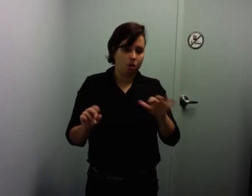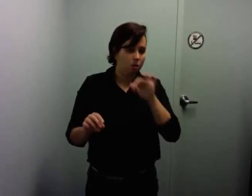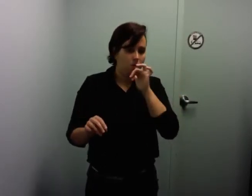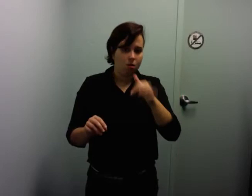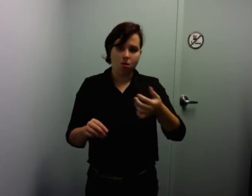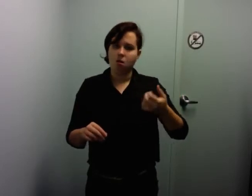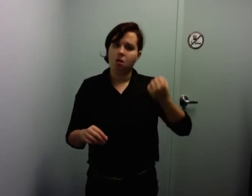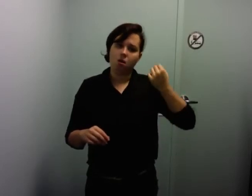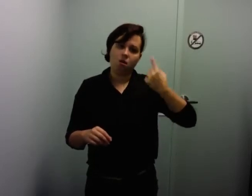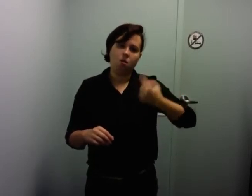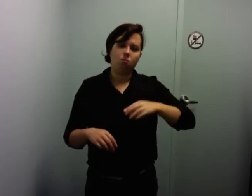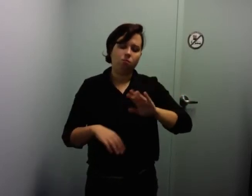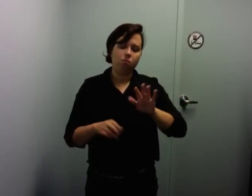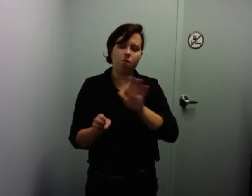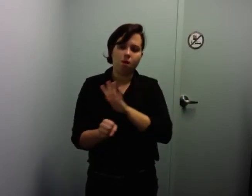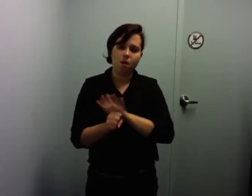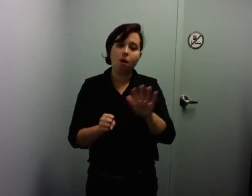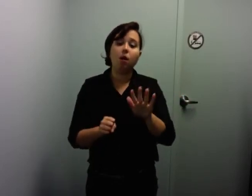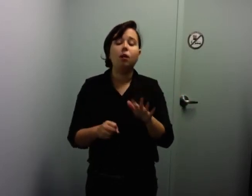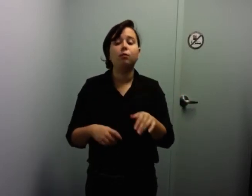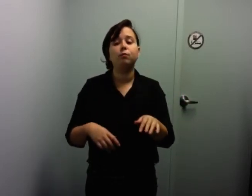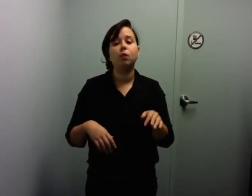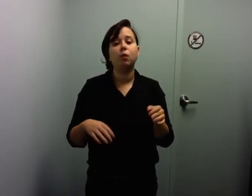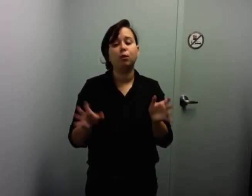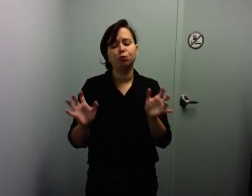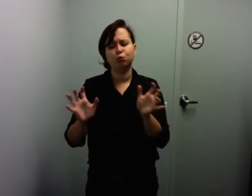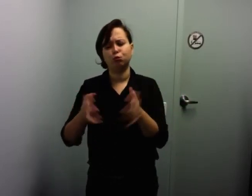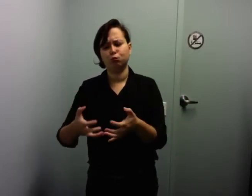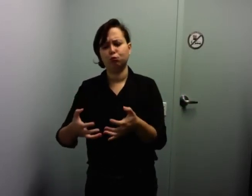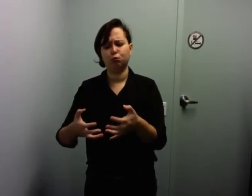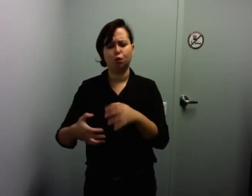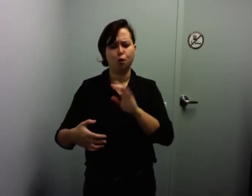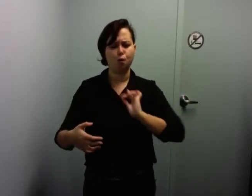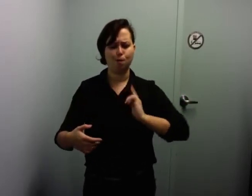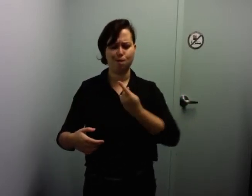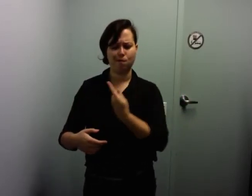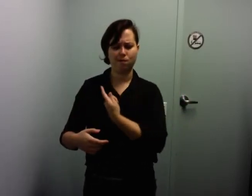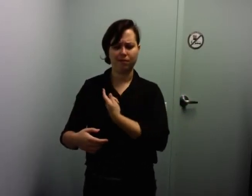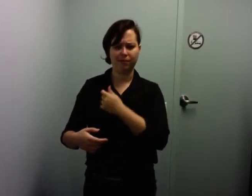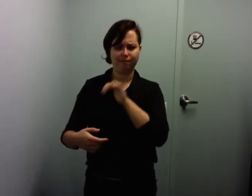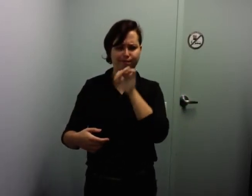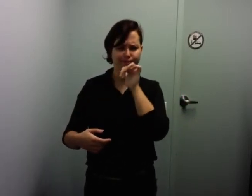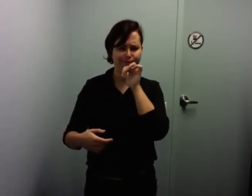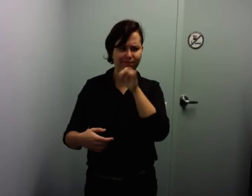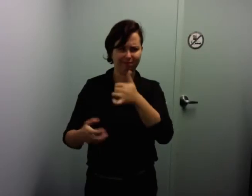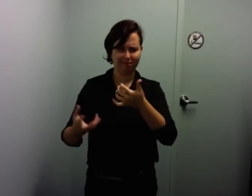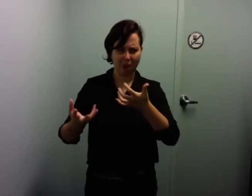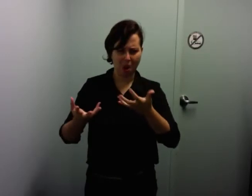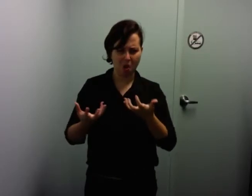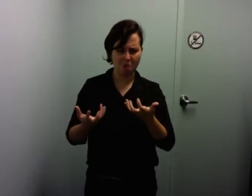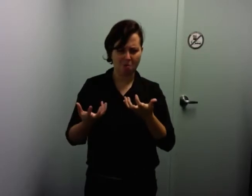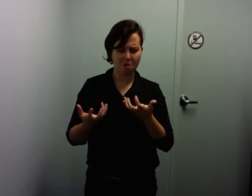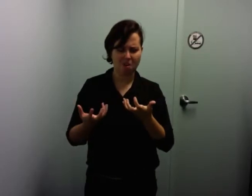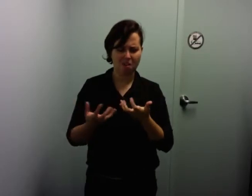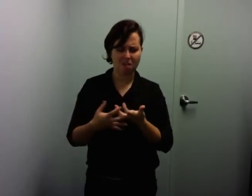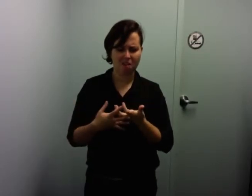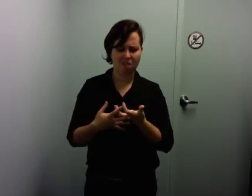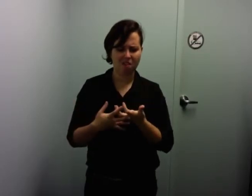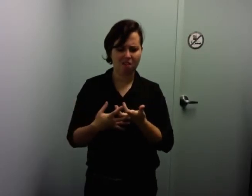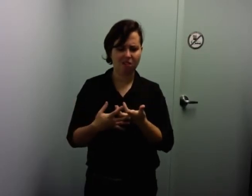So we've been, as a group, a bit unwilling to accord to our opponents at any stage in our